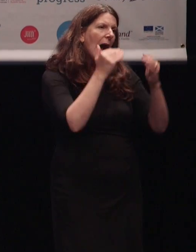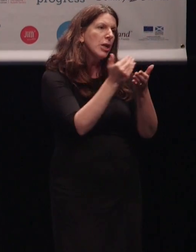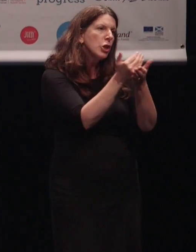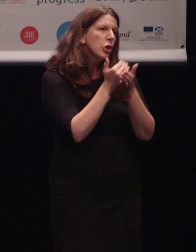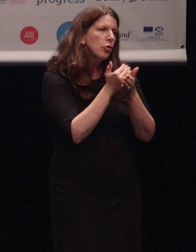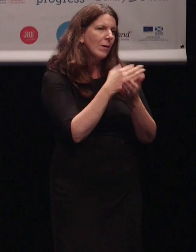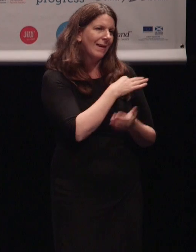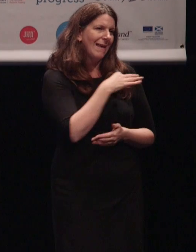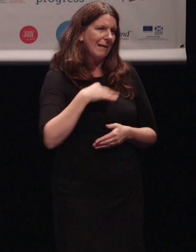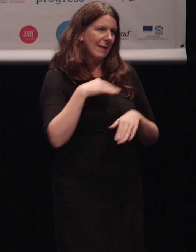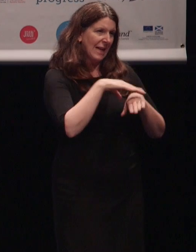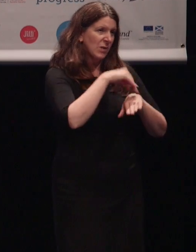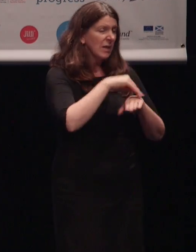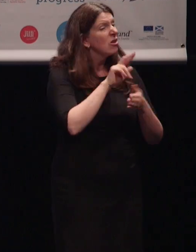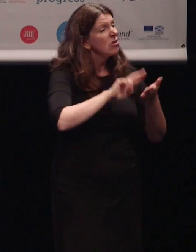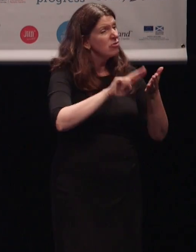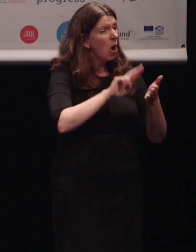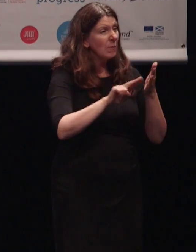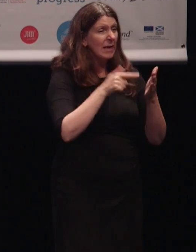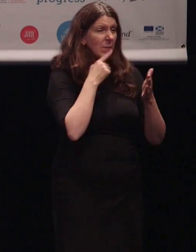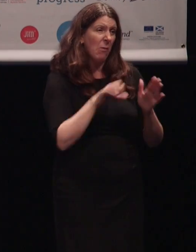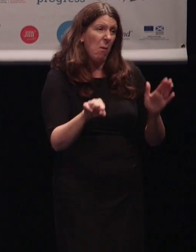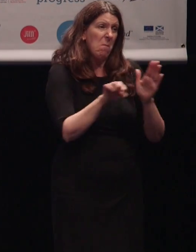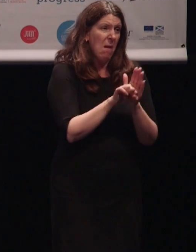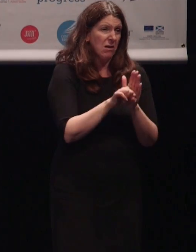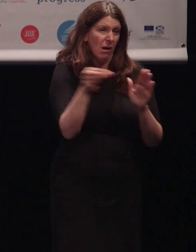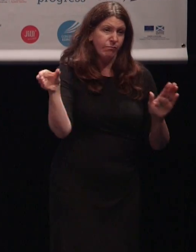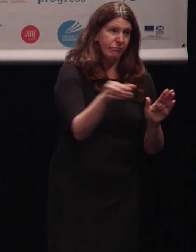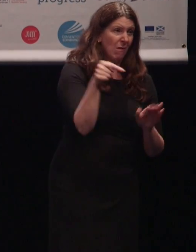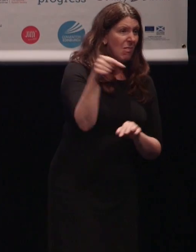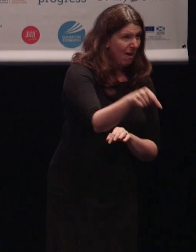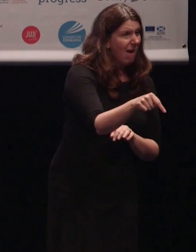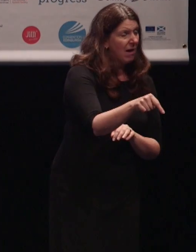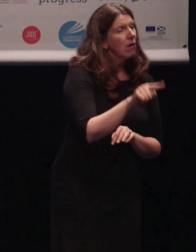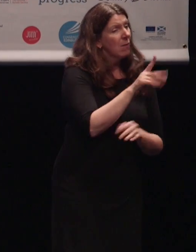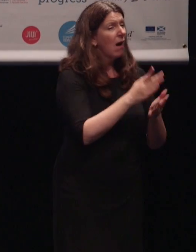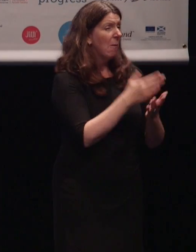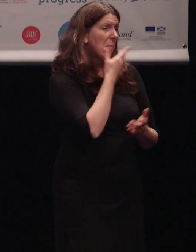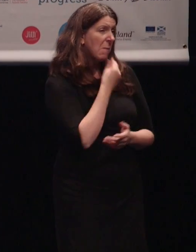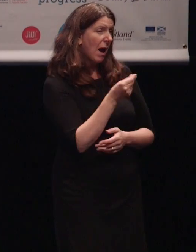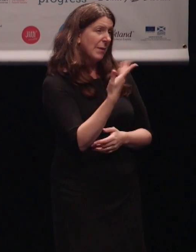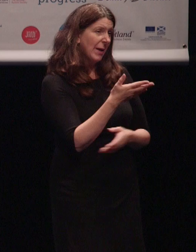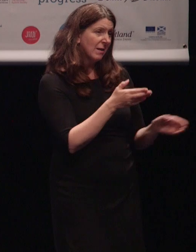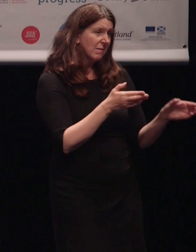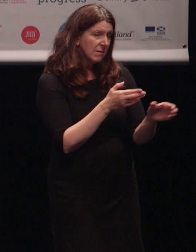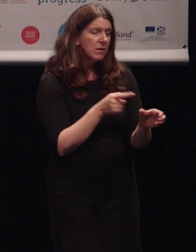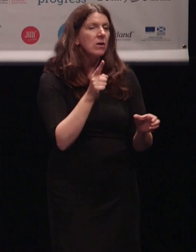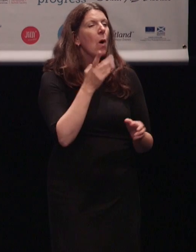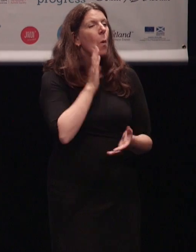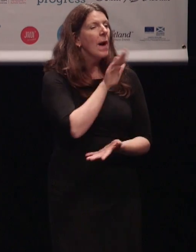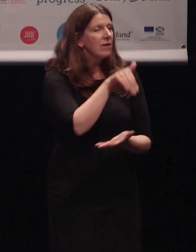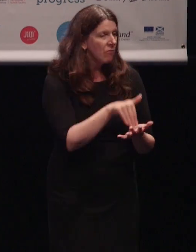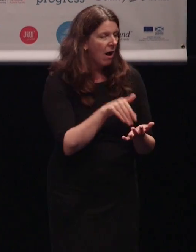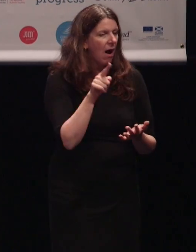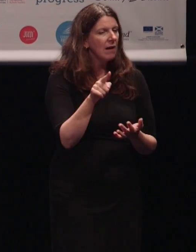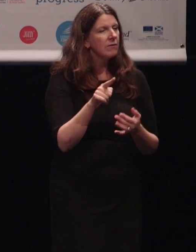where you normally put murderers. And when I came there to meet him, the staff just gave me an alarm in my hand, and